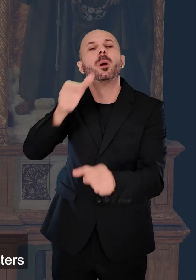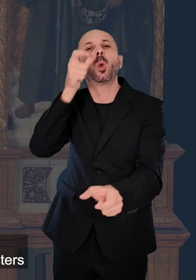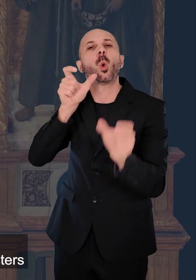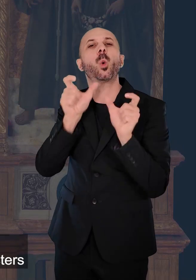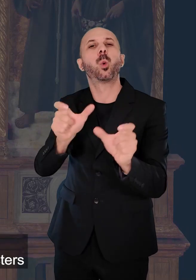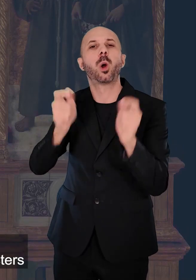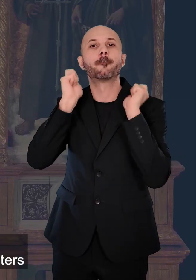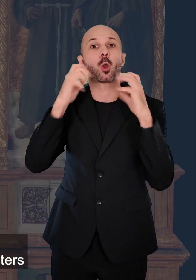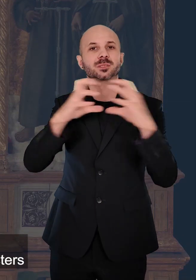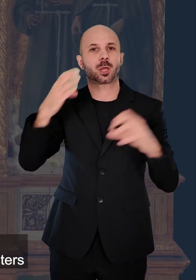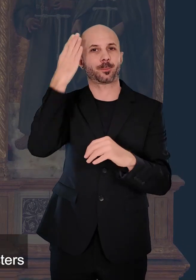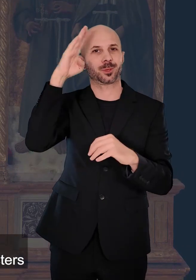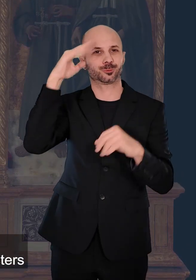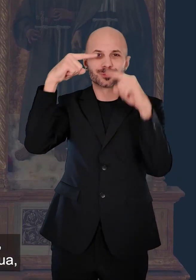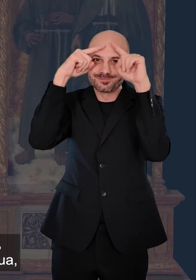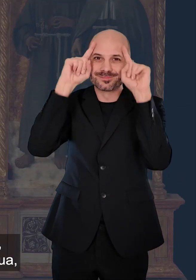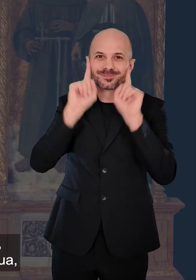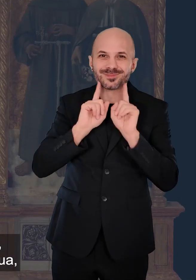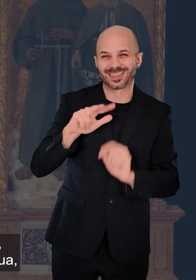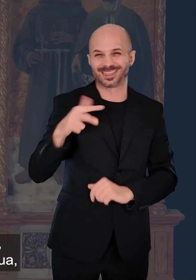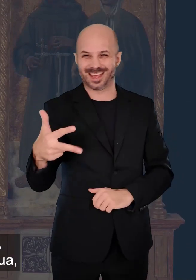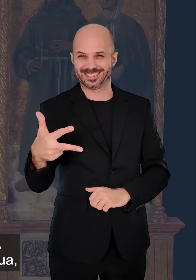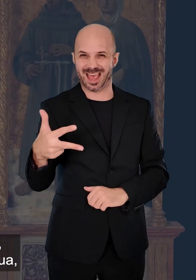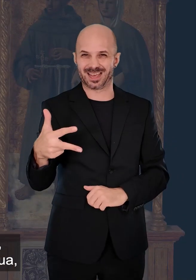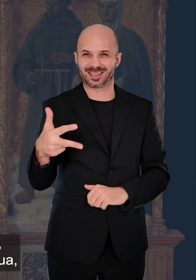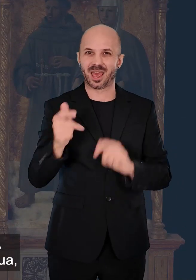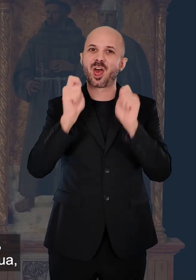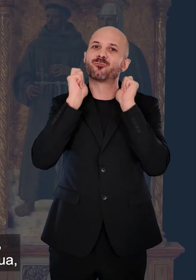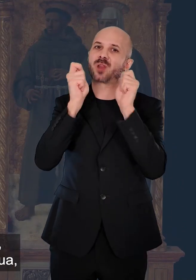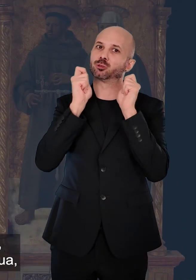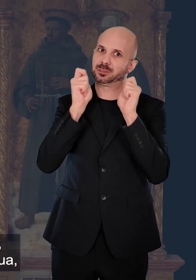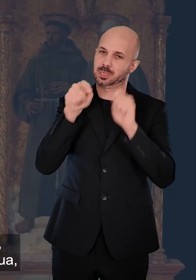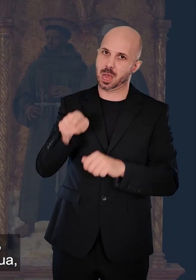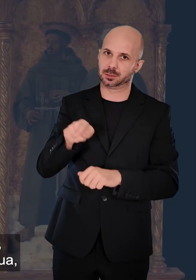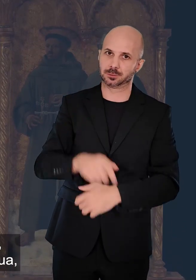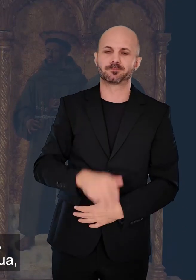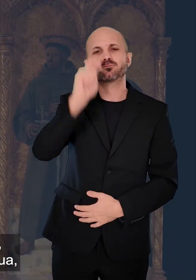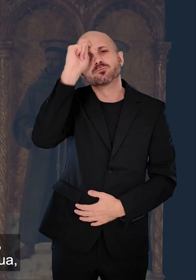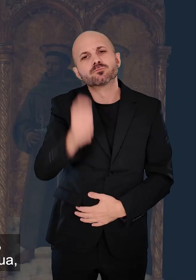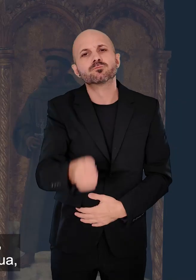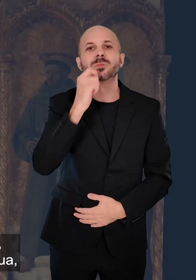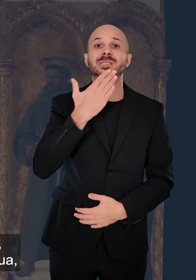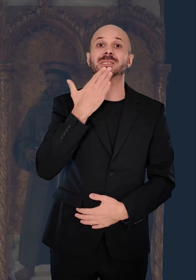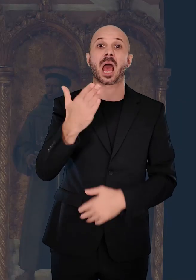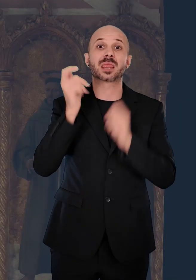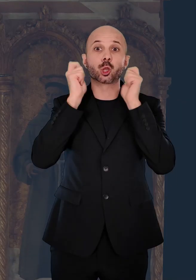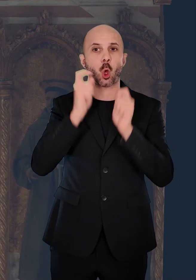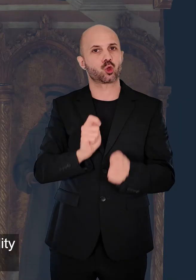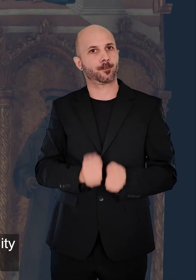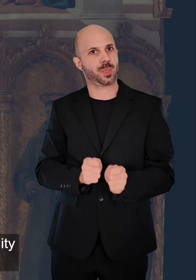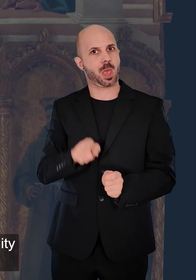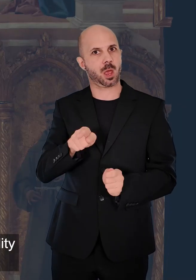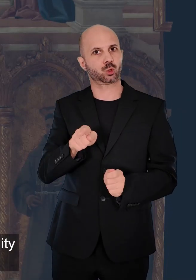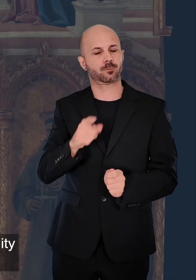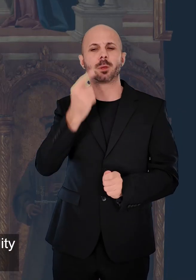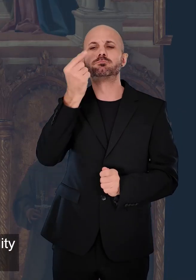the convent of Dominican sisters of the Third Order in Perugia, dedicated to Saint Anthony of Padua,